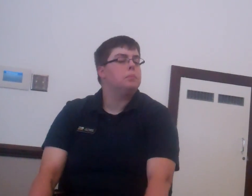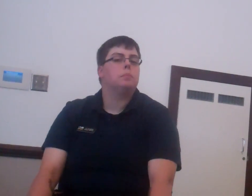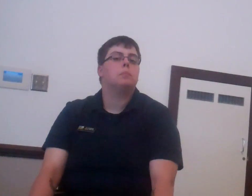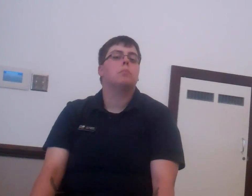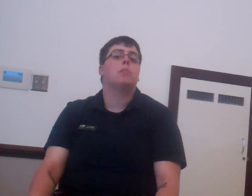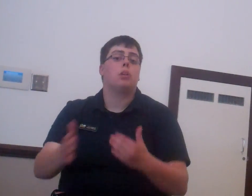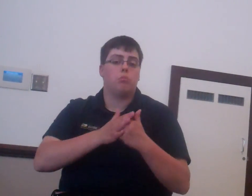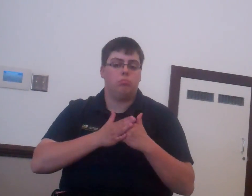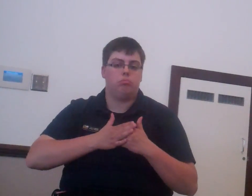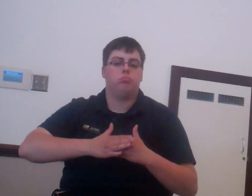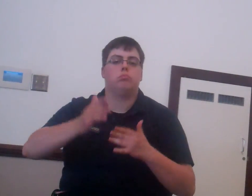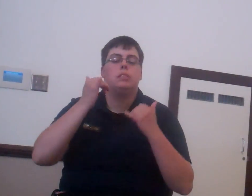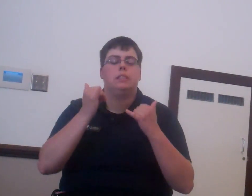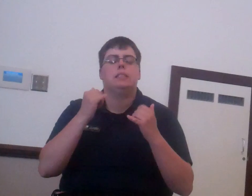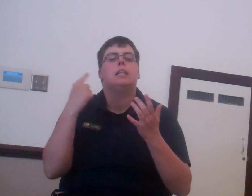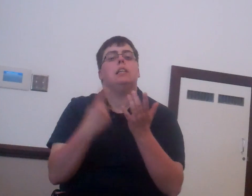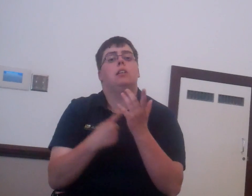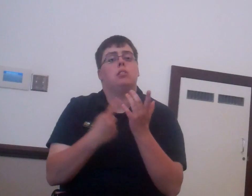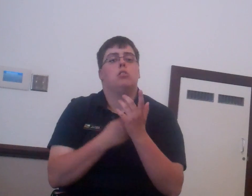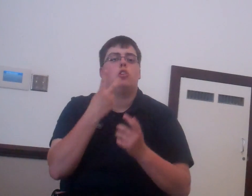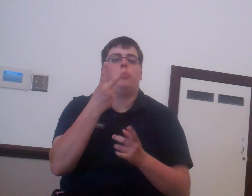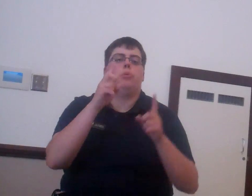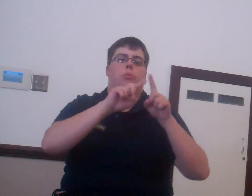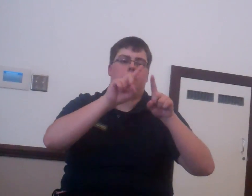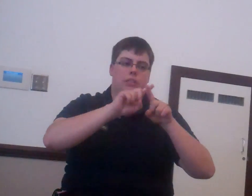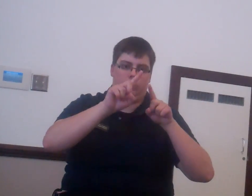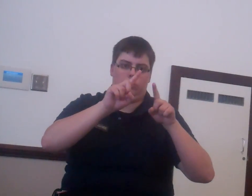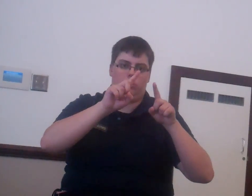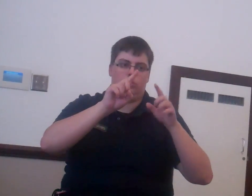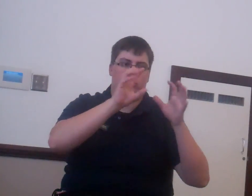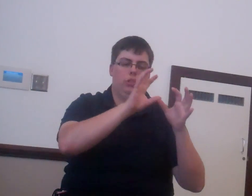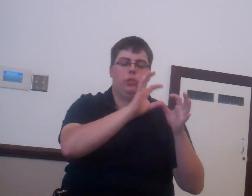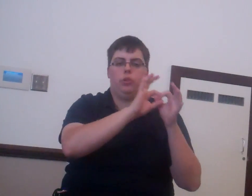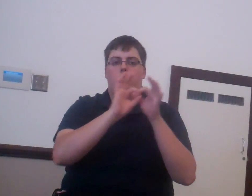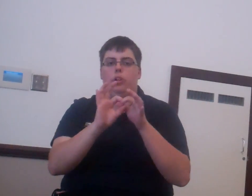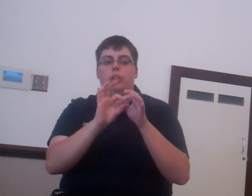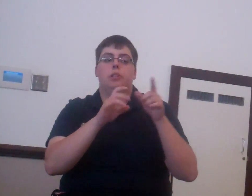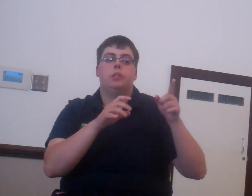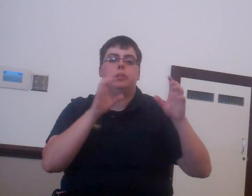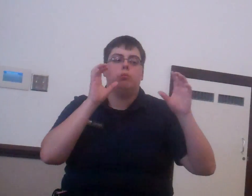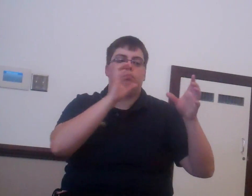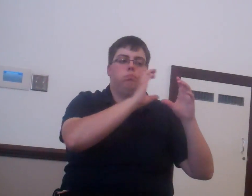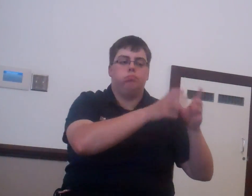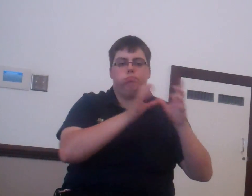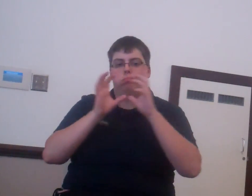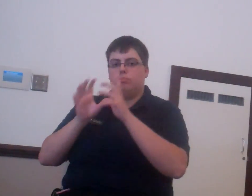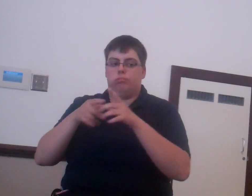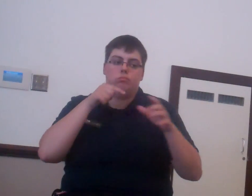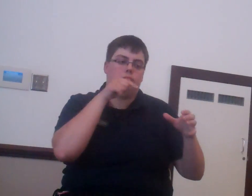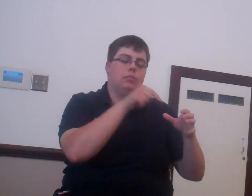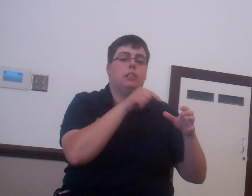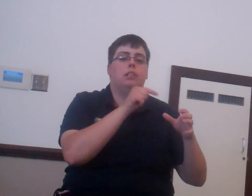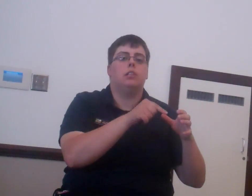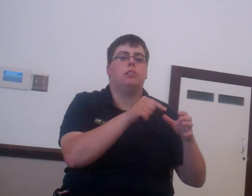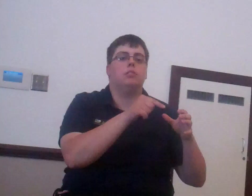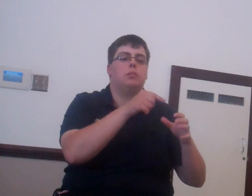talk about two different kinds of relationships at work. We're going to talk first about peer relationships, and then we're going to talk about mixed status relationships. So,